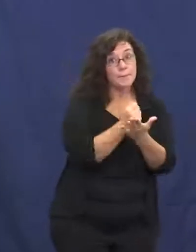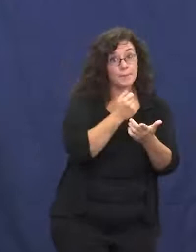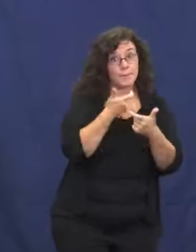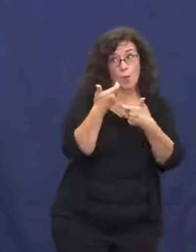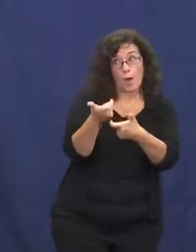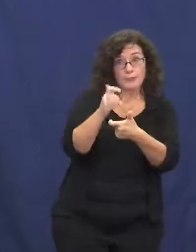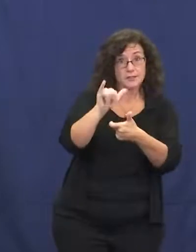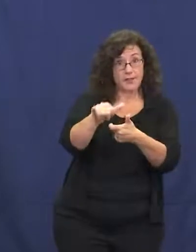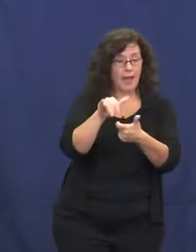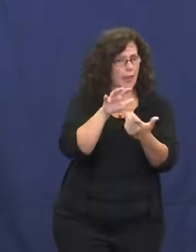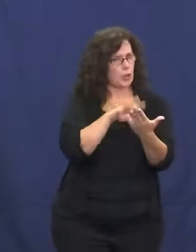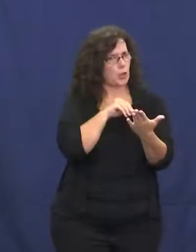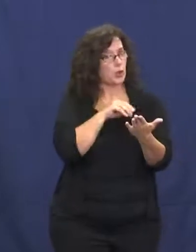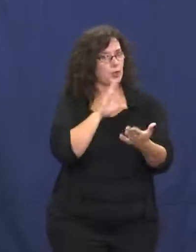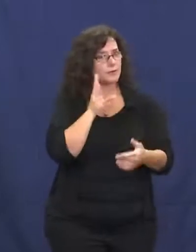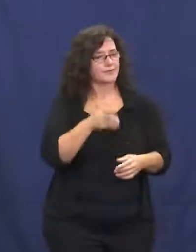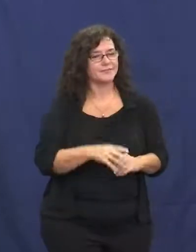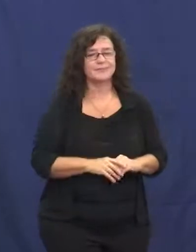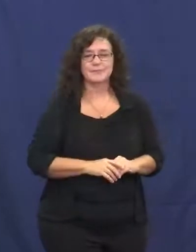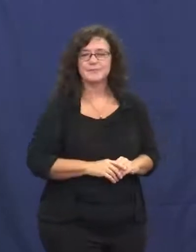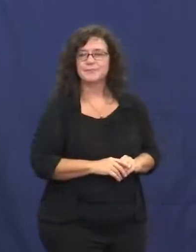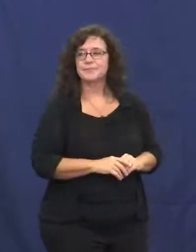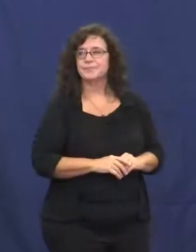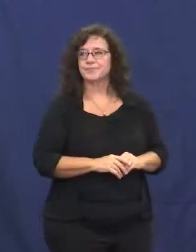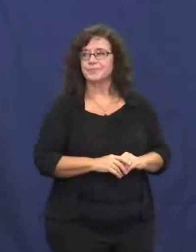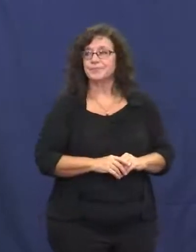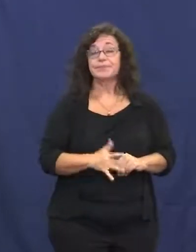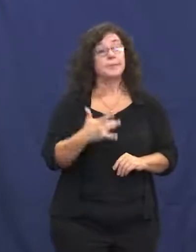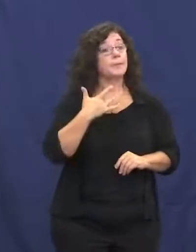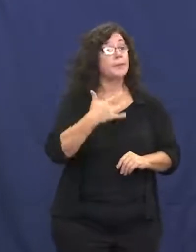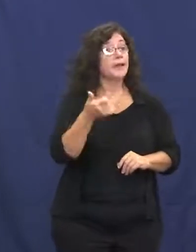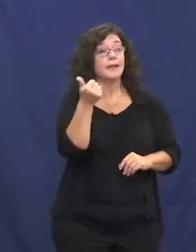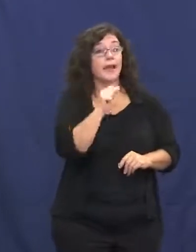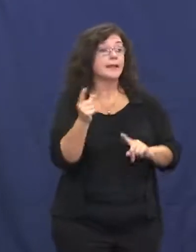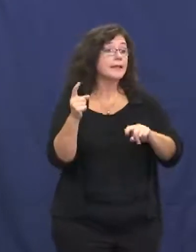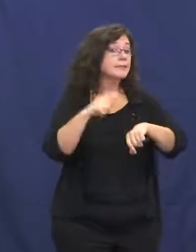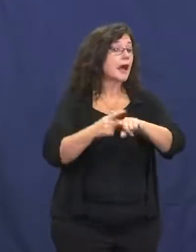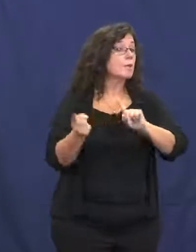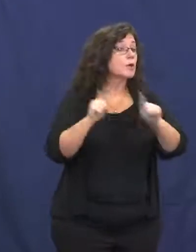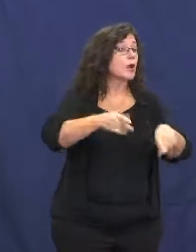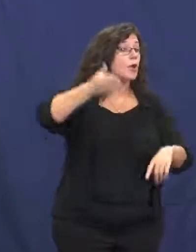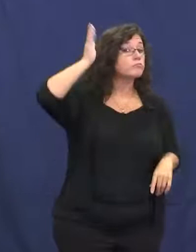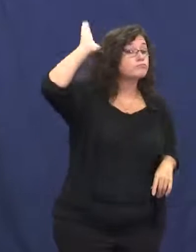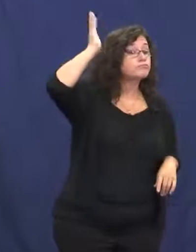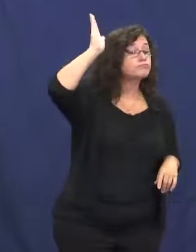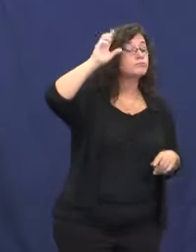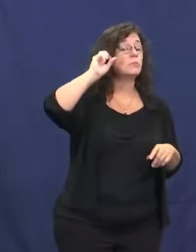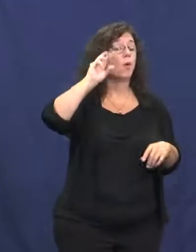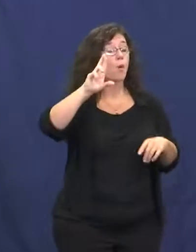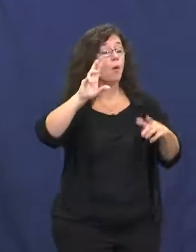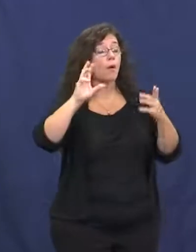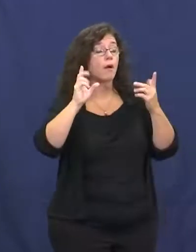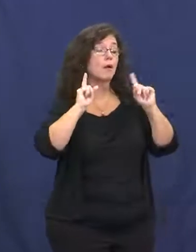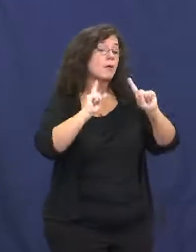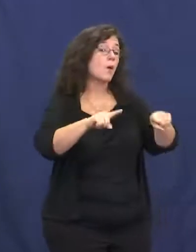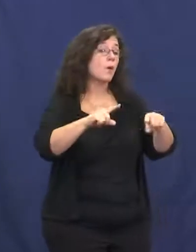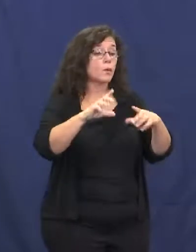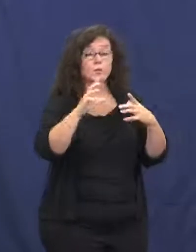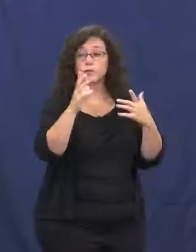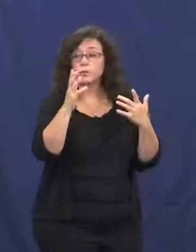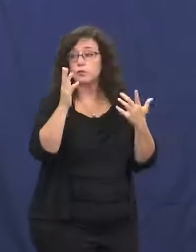learn from it. Now, one thing that we normally do at our presentations or our forums is we give vaccinations for